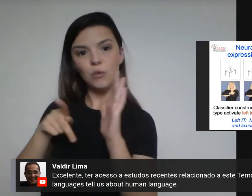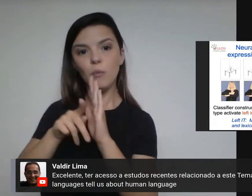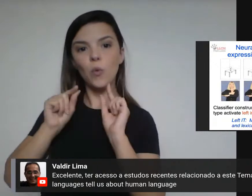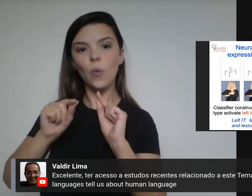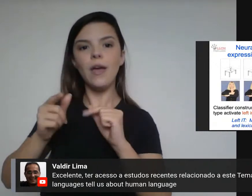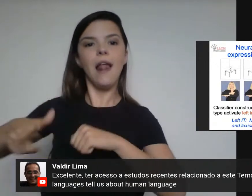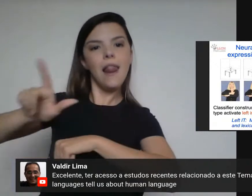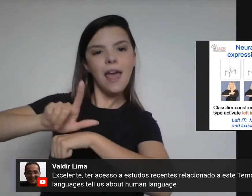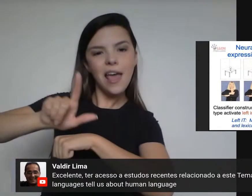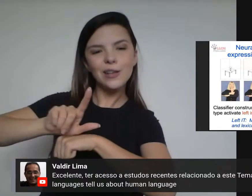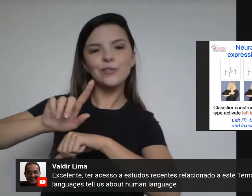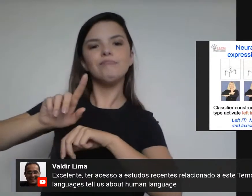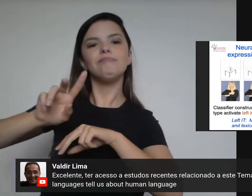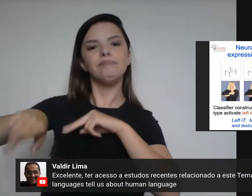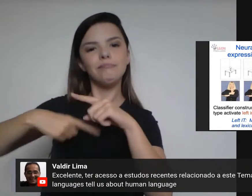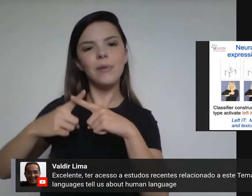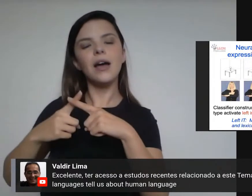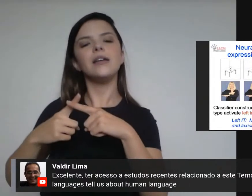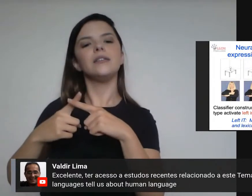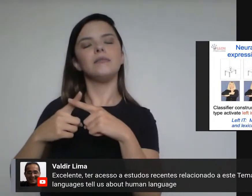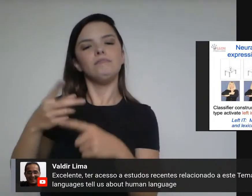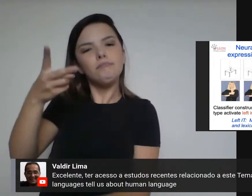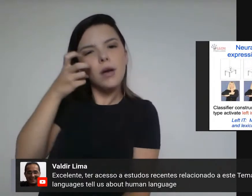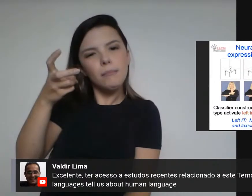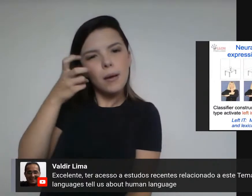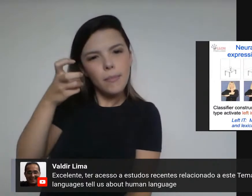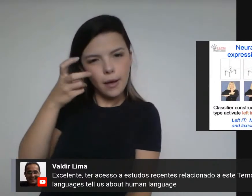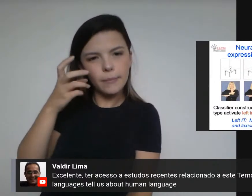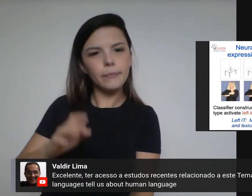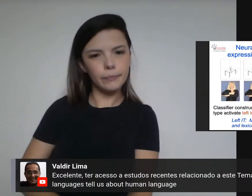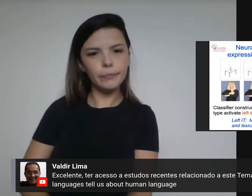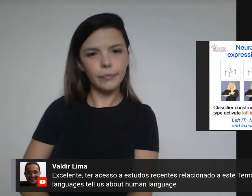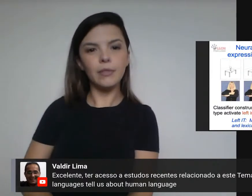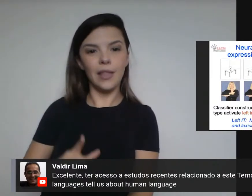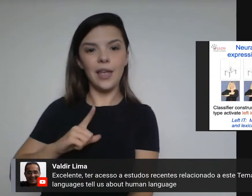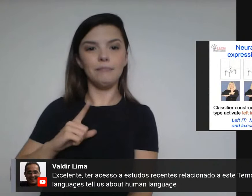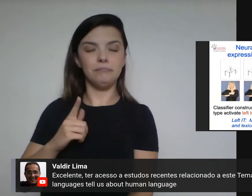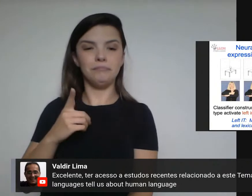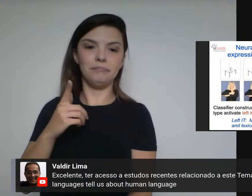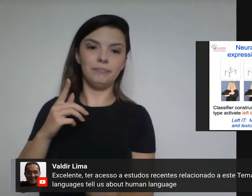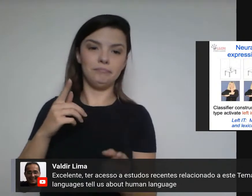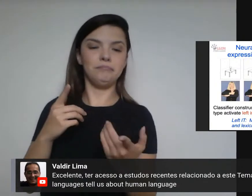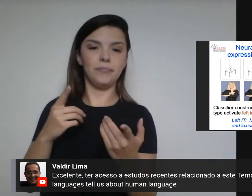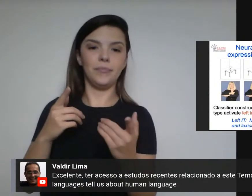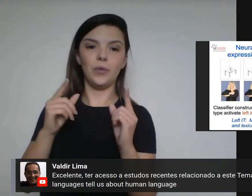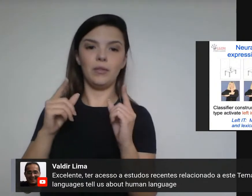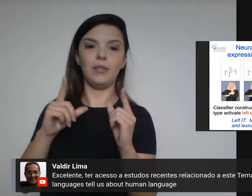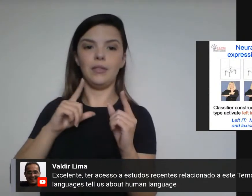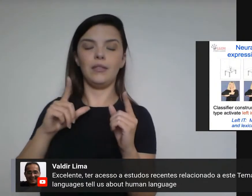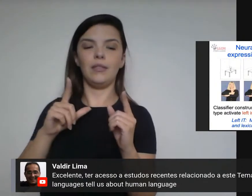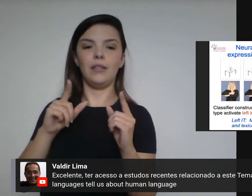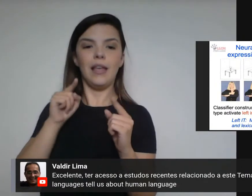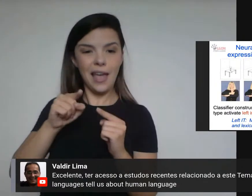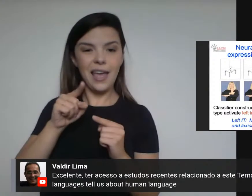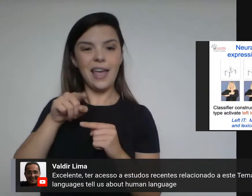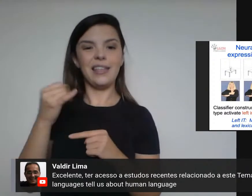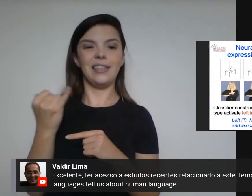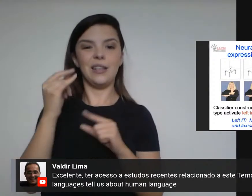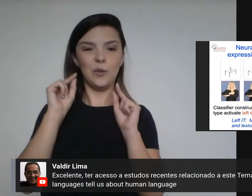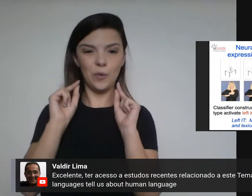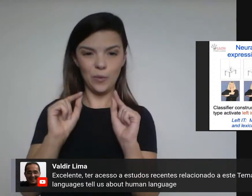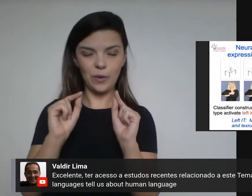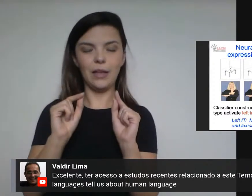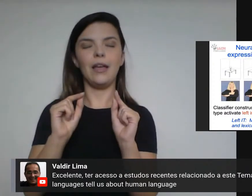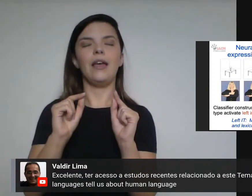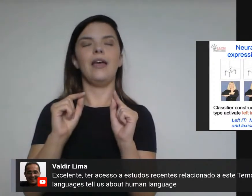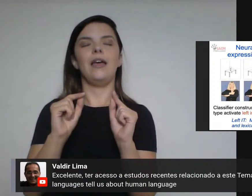retrieval processes. So we see a very similar kind of activation. The other thing to note is this is unlike the SPL